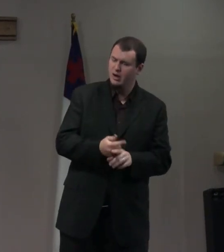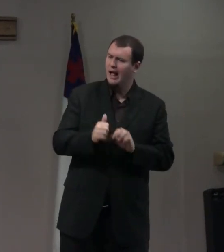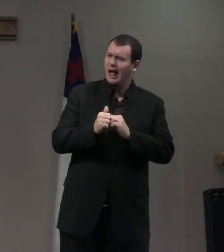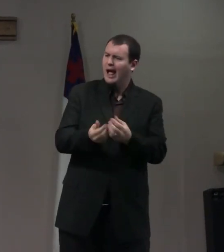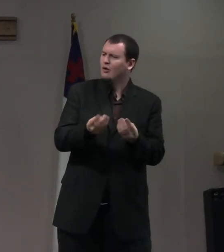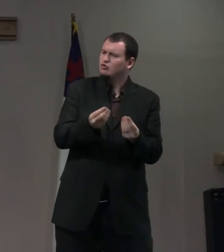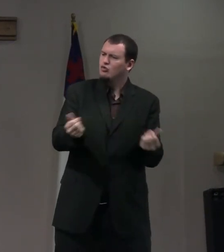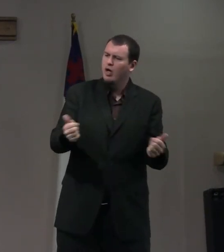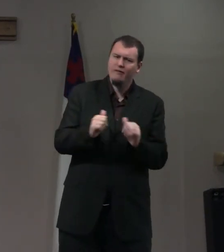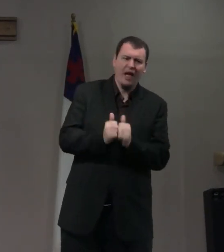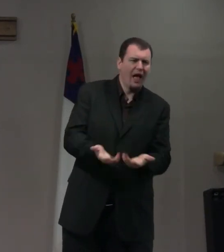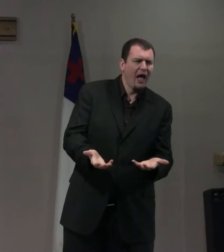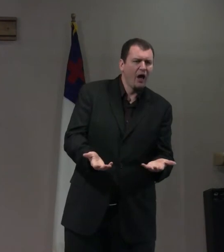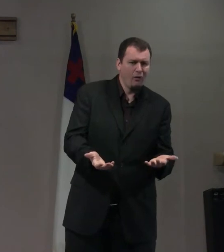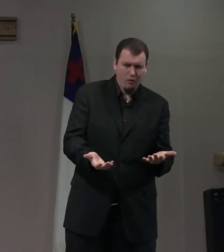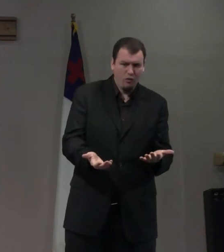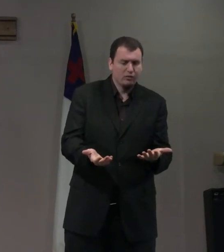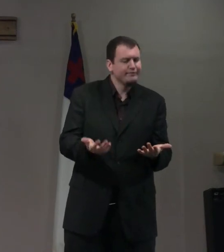That happens, right? So how do you solve the problem?